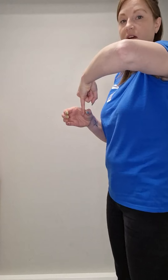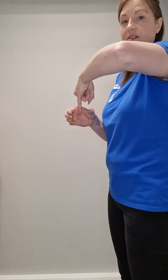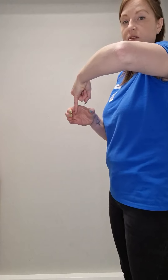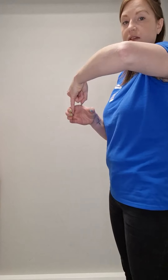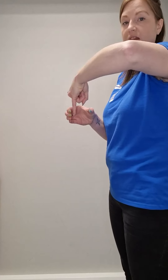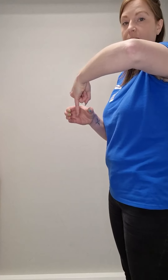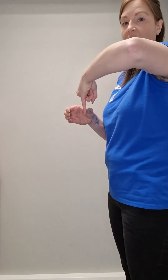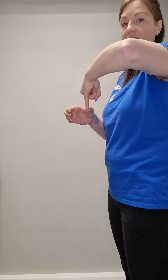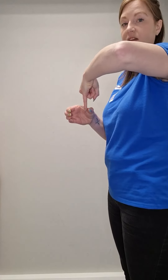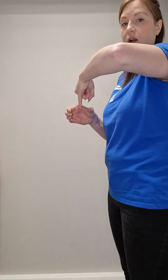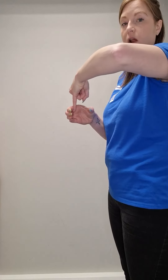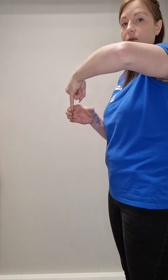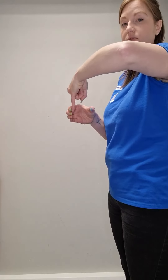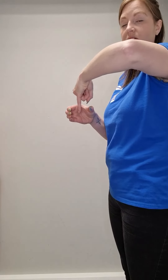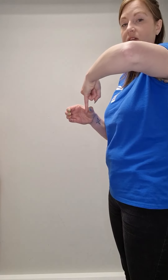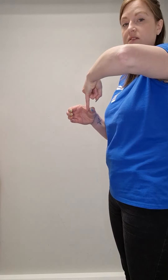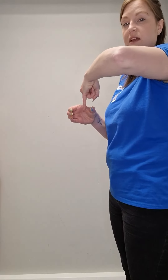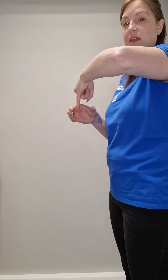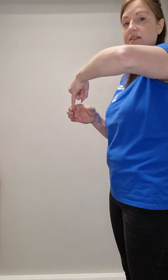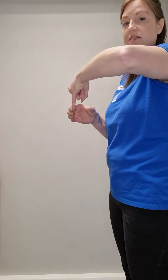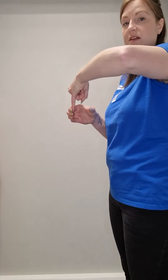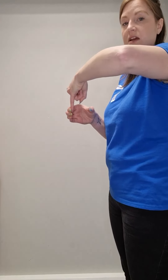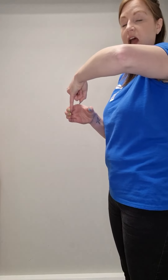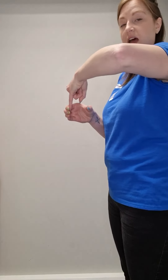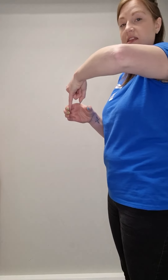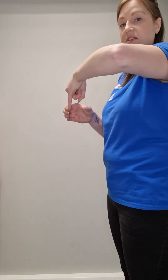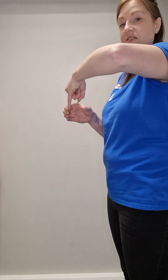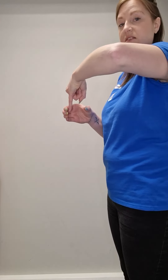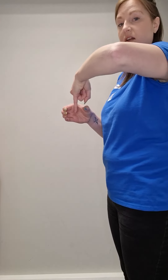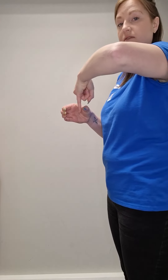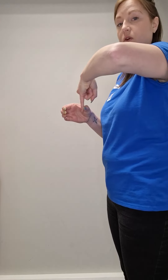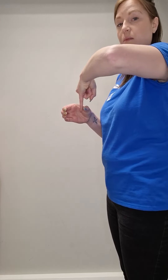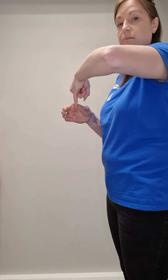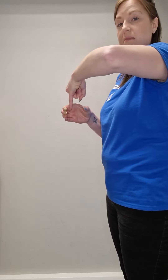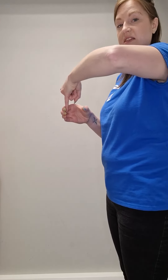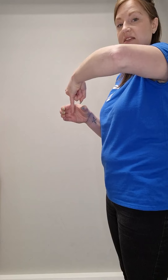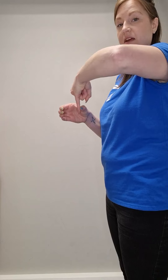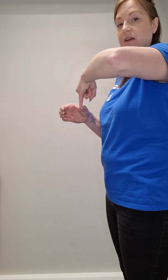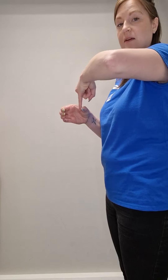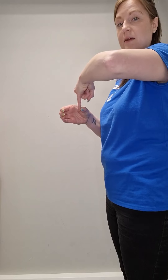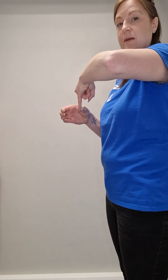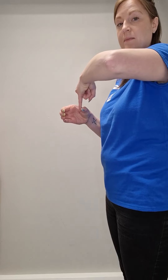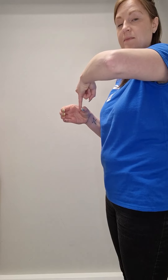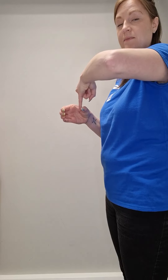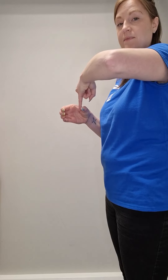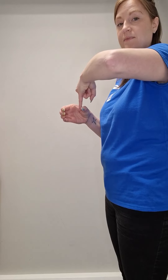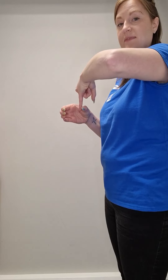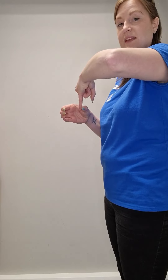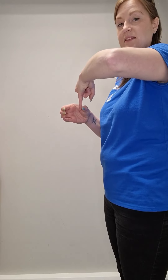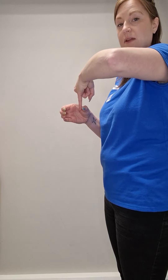side so you can see my hand isn't closed, like this. And this is the sign for medicine. So